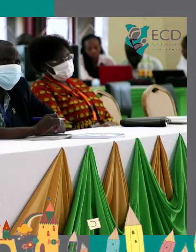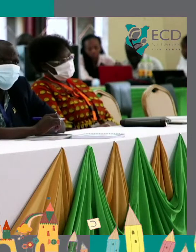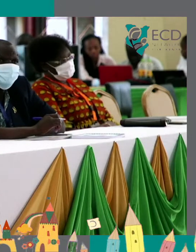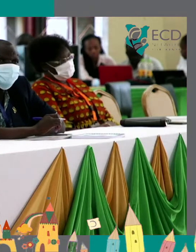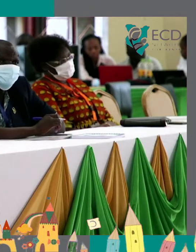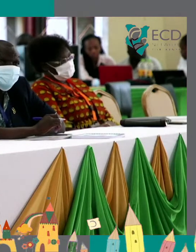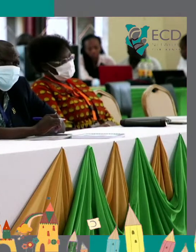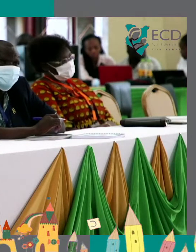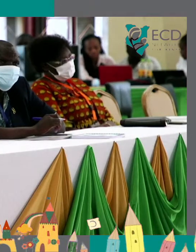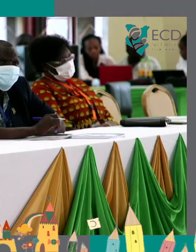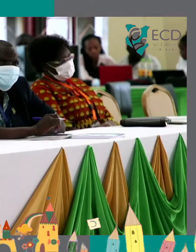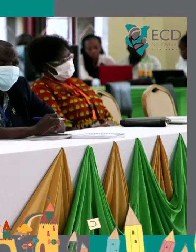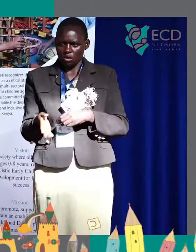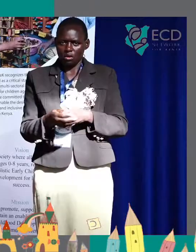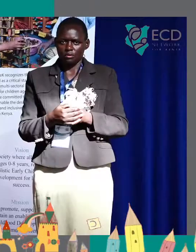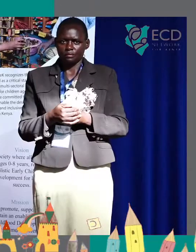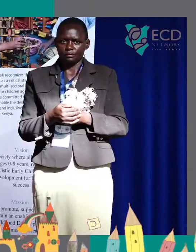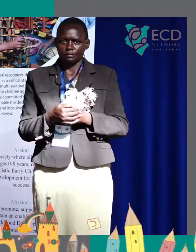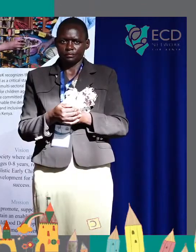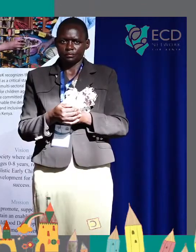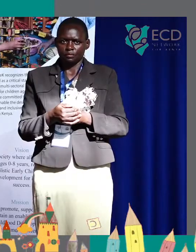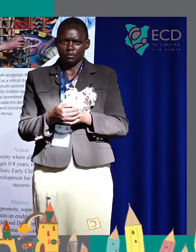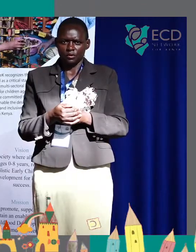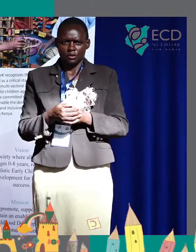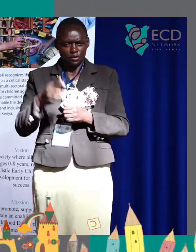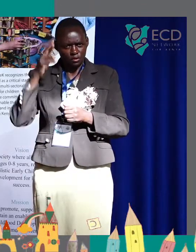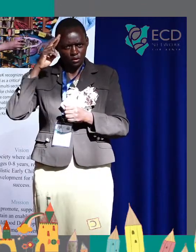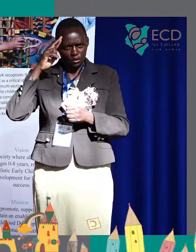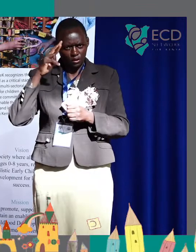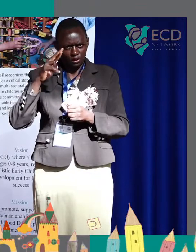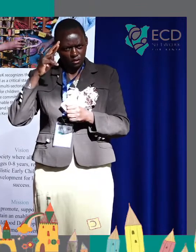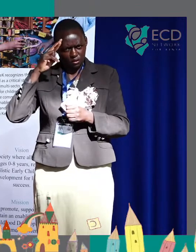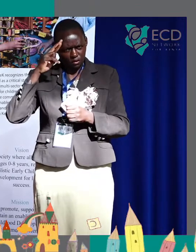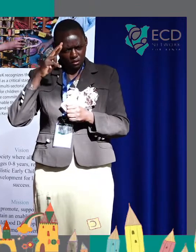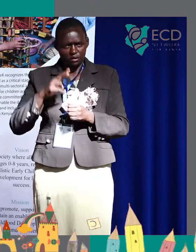room number 1. So rethinking